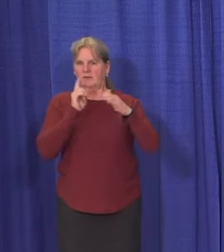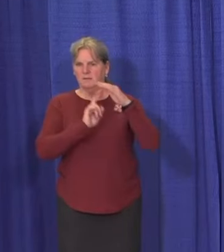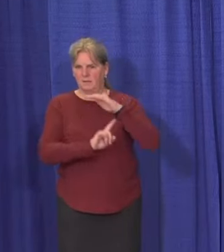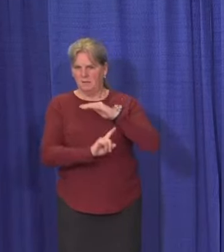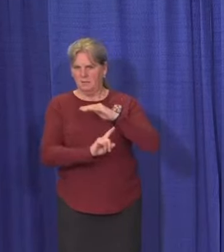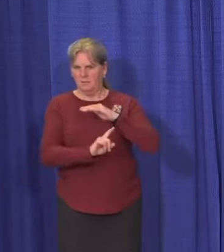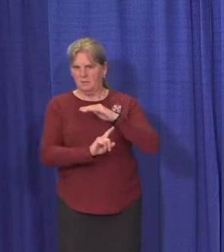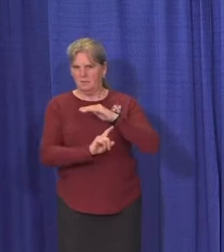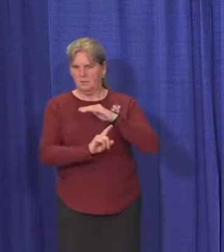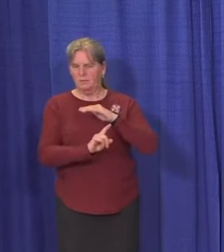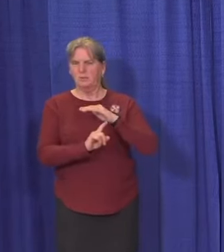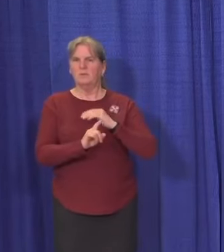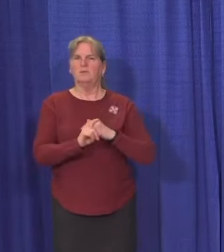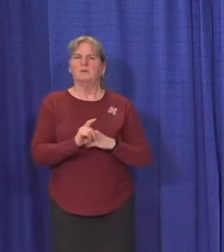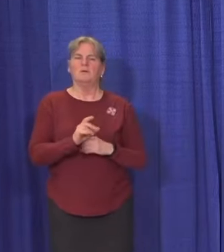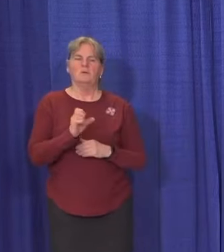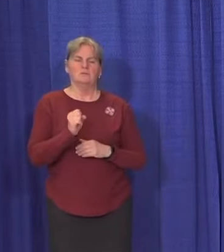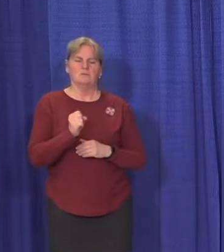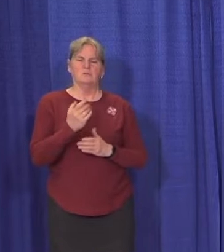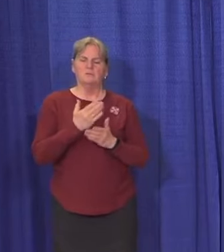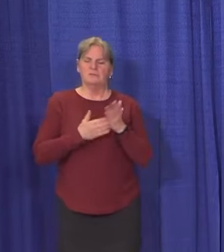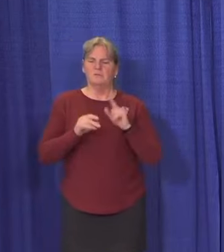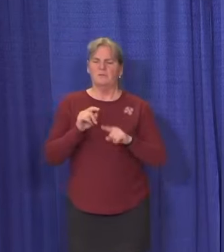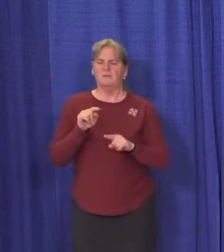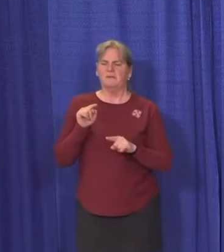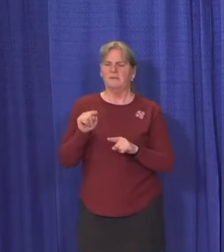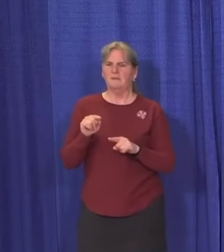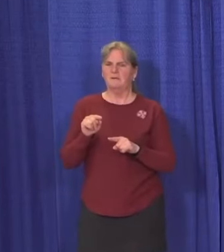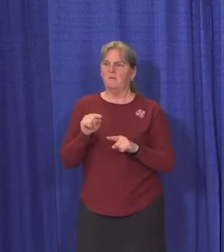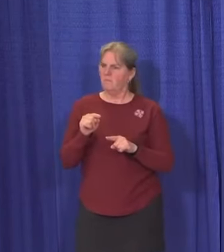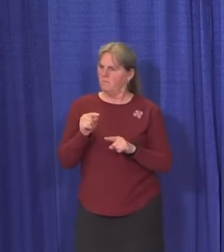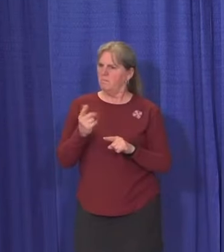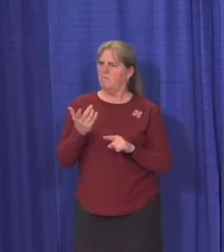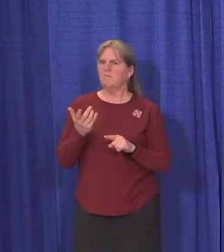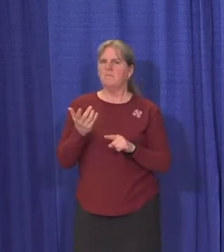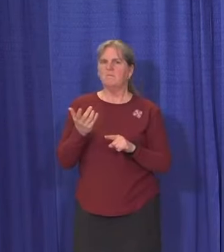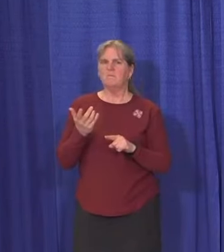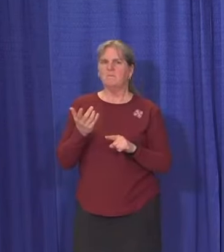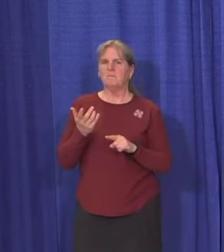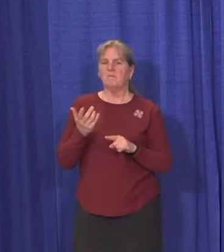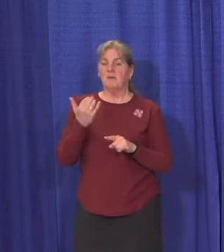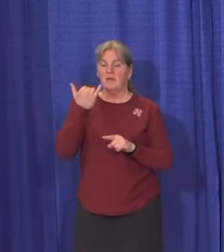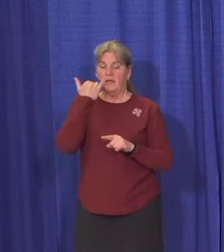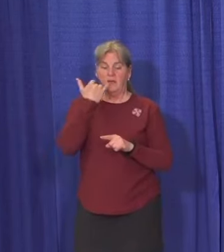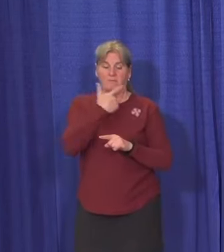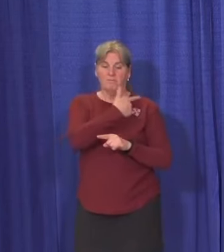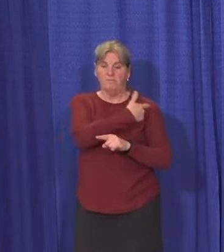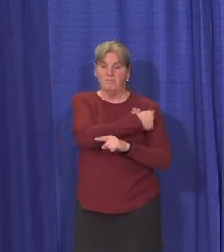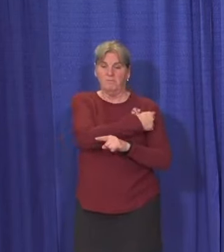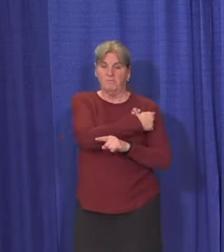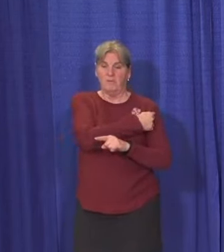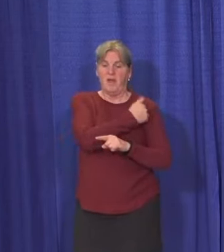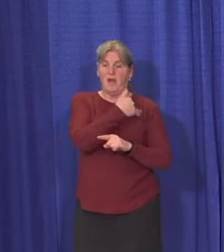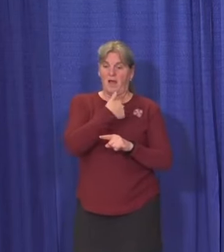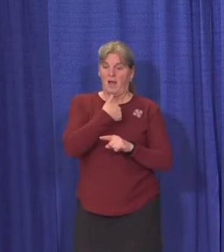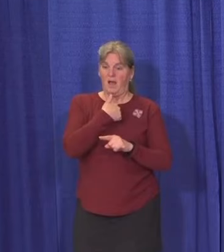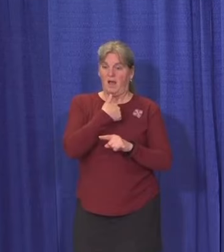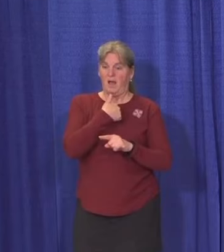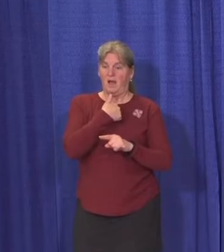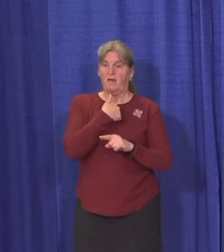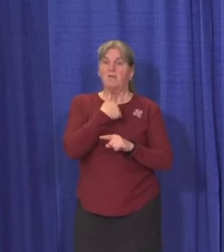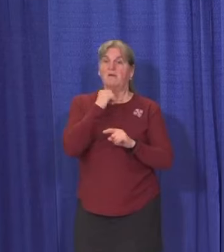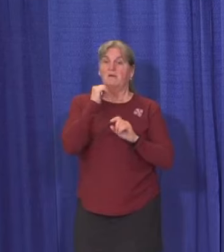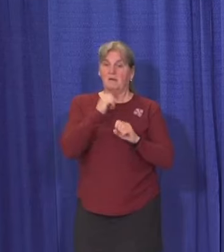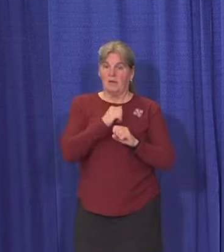people do see an individual incentive that they can have the ability to return